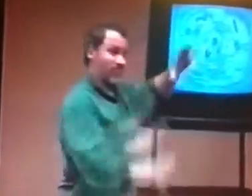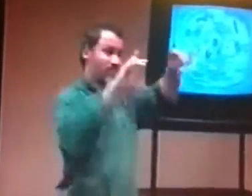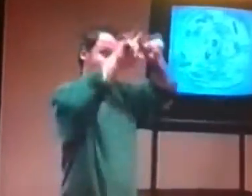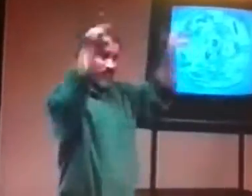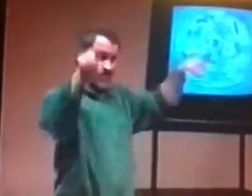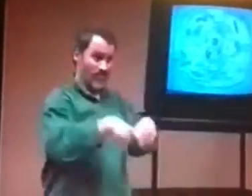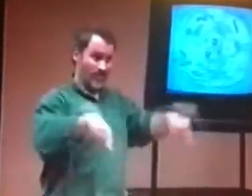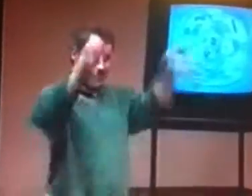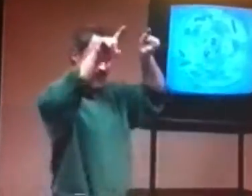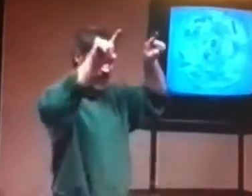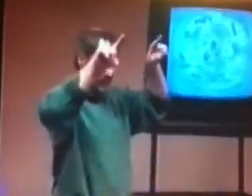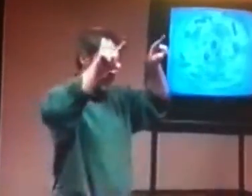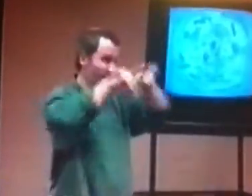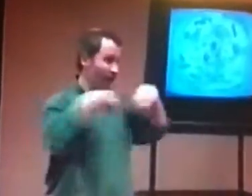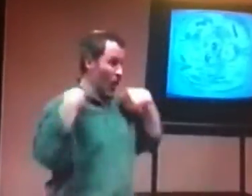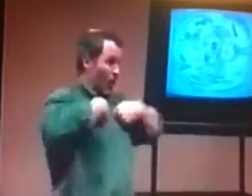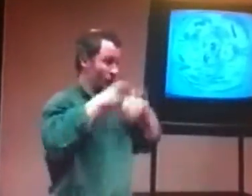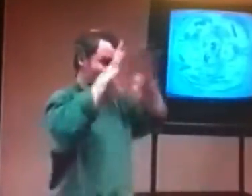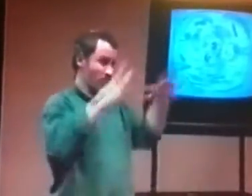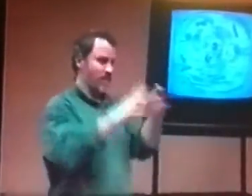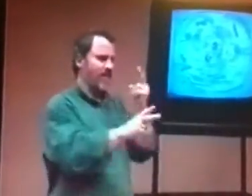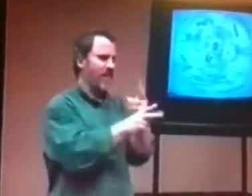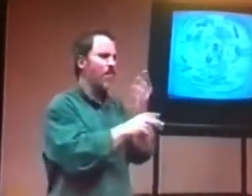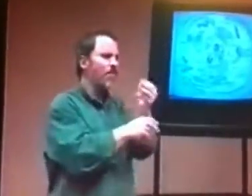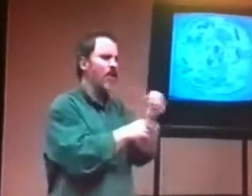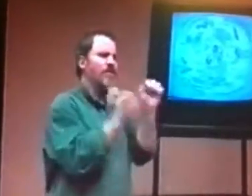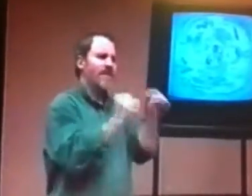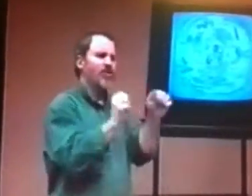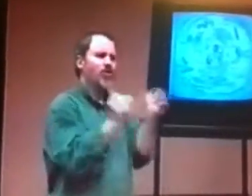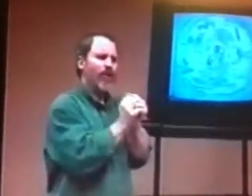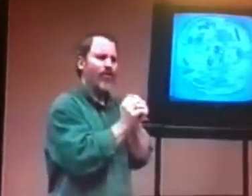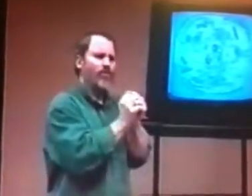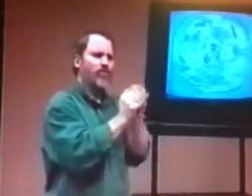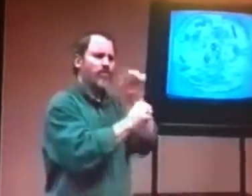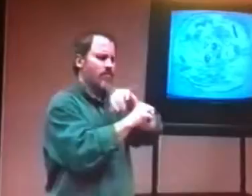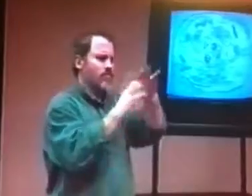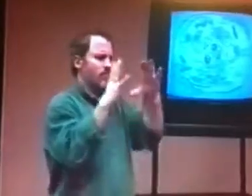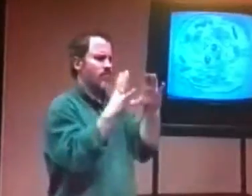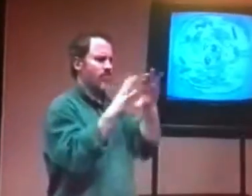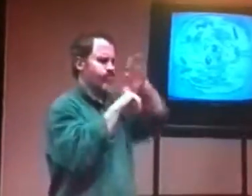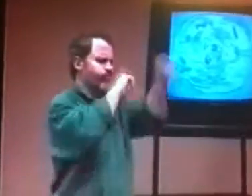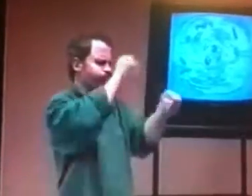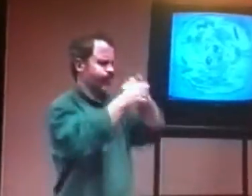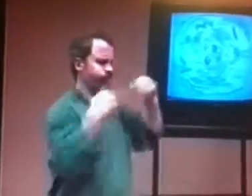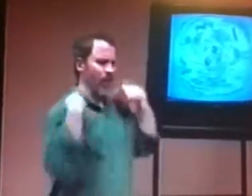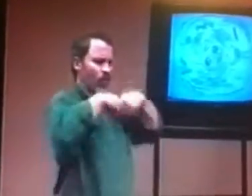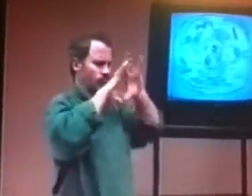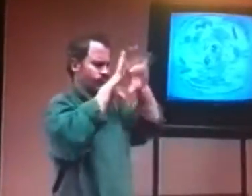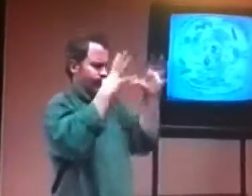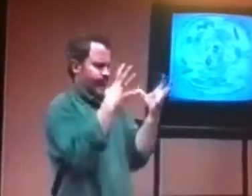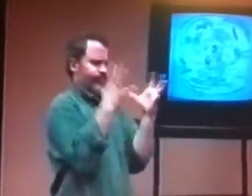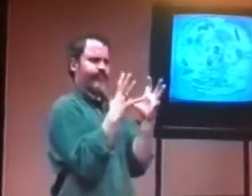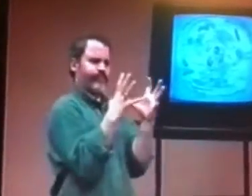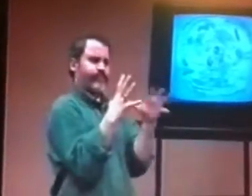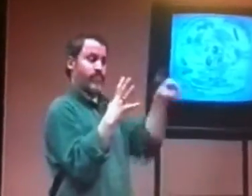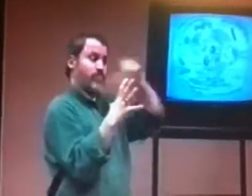Alright, so look at what's around the cell right now. Everything that's holding that all together.